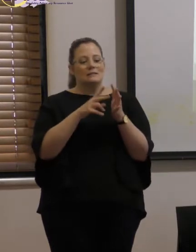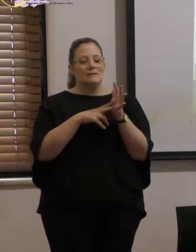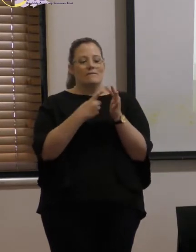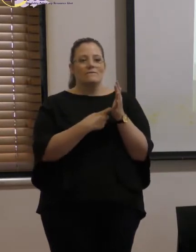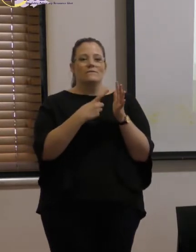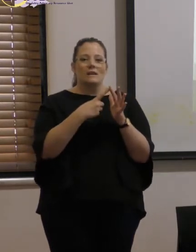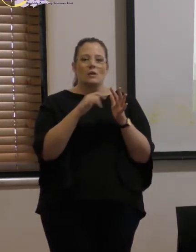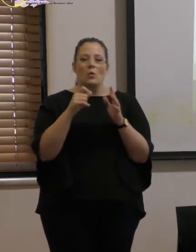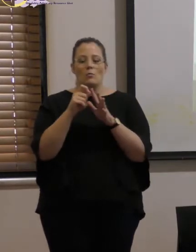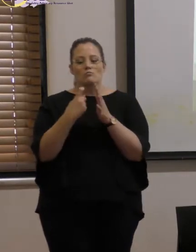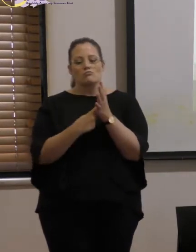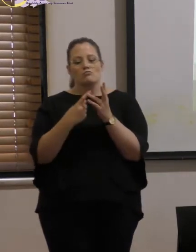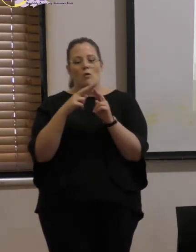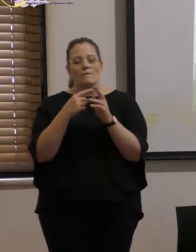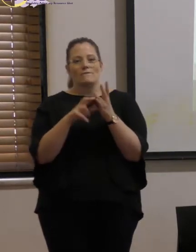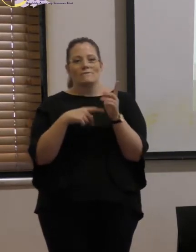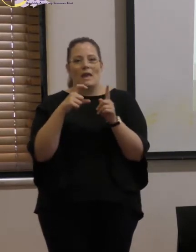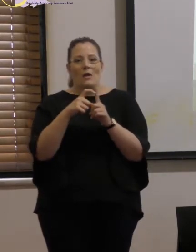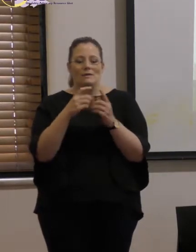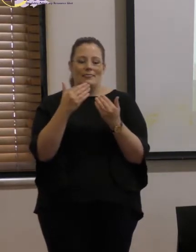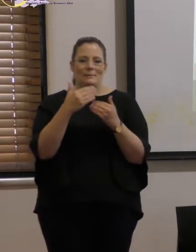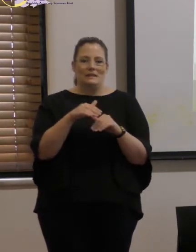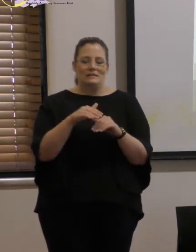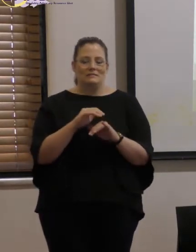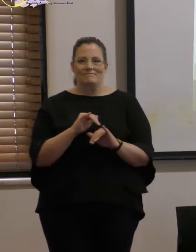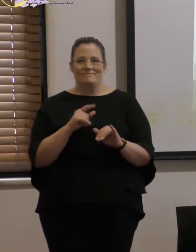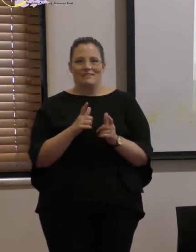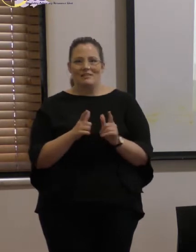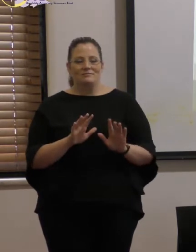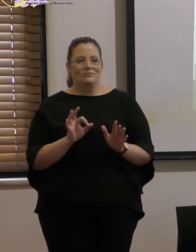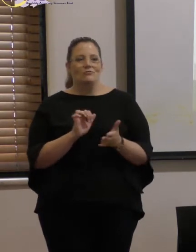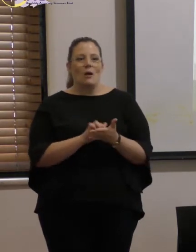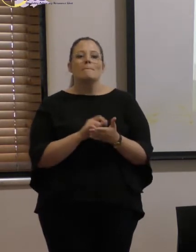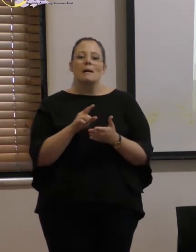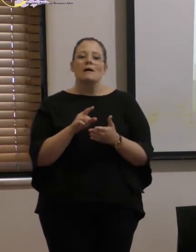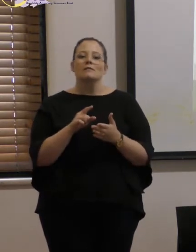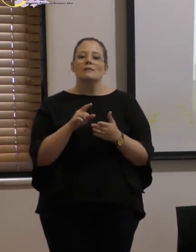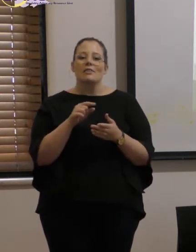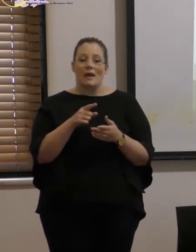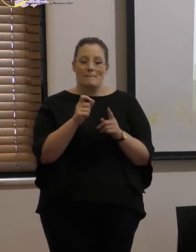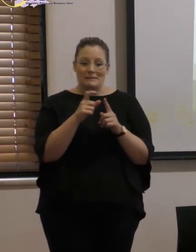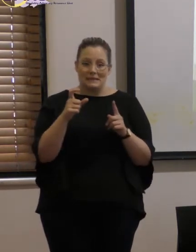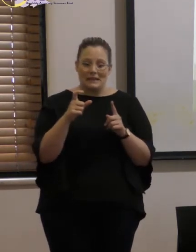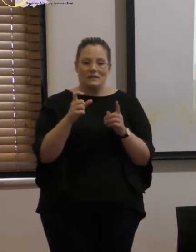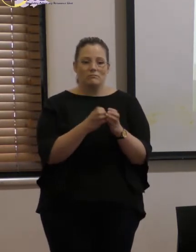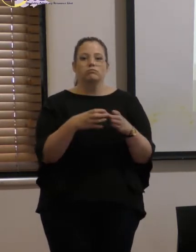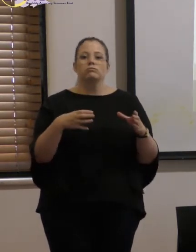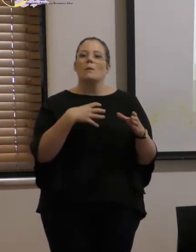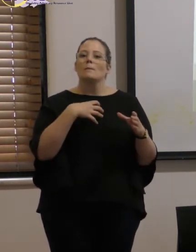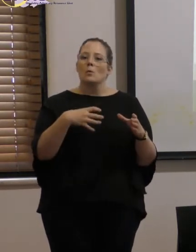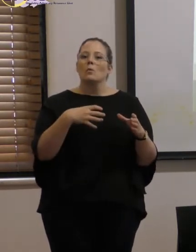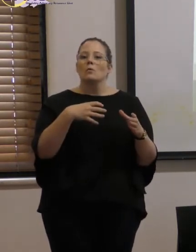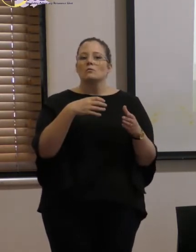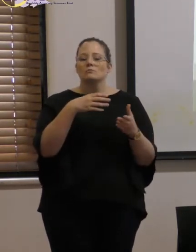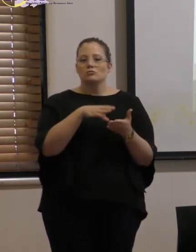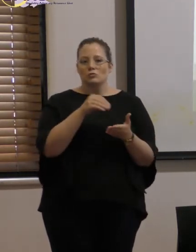disability limitation, I mean, goodness, who speaks like that, attends a special school. So that had gone up it